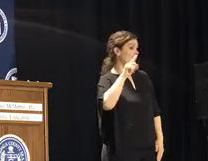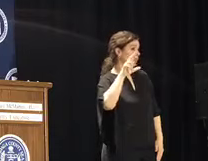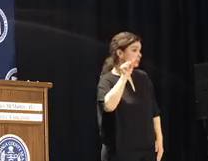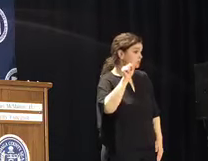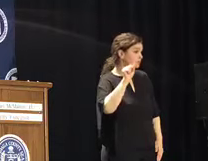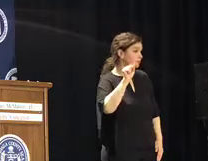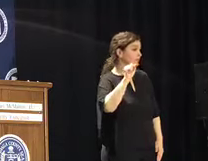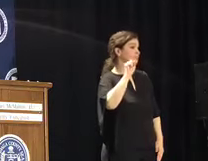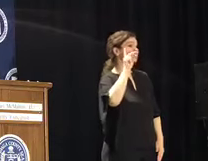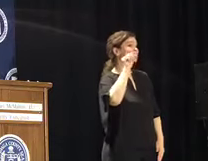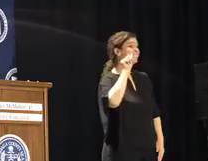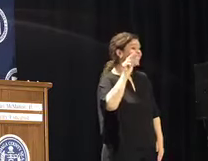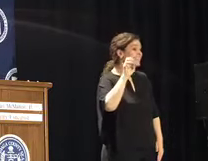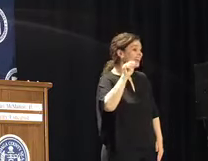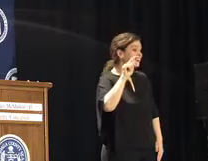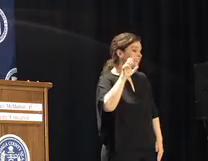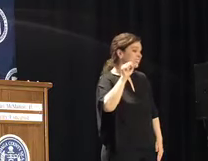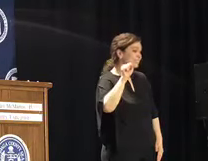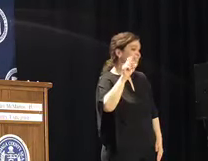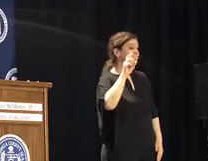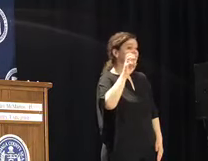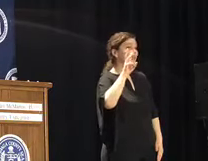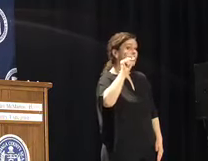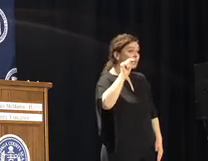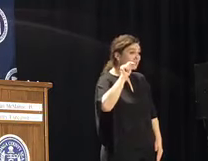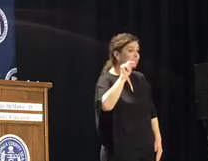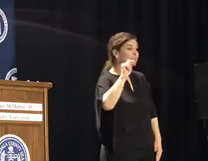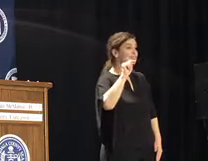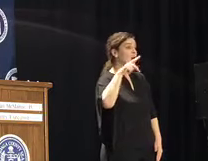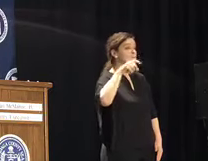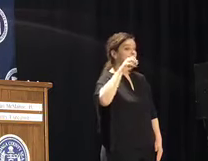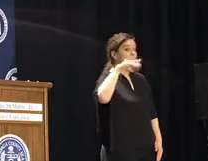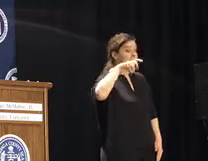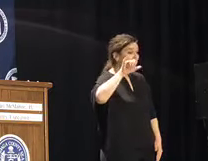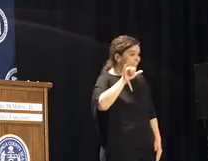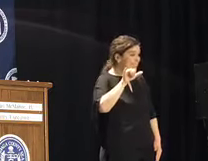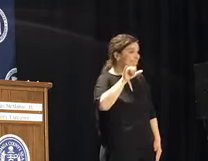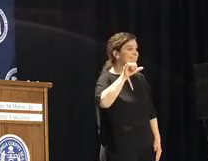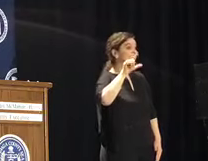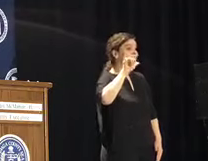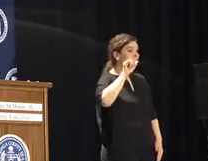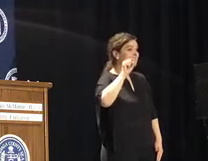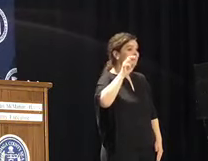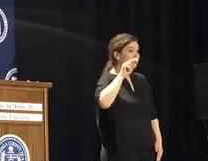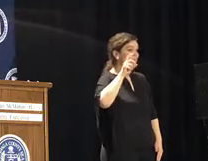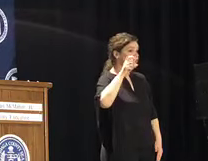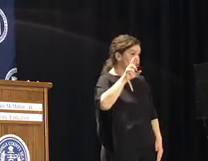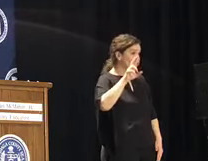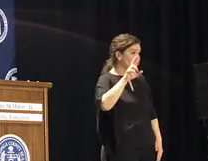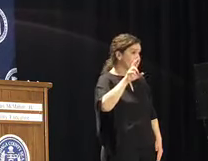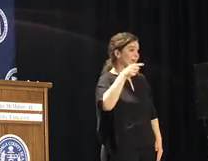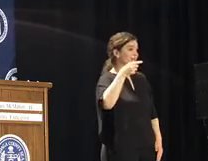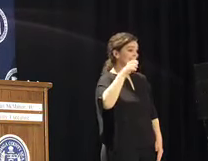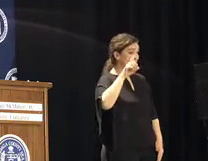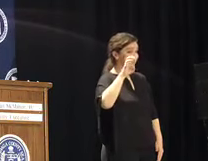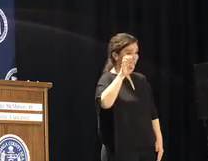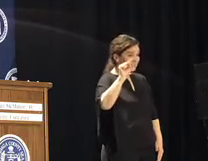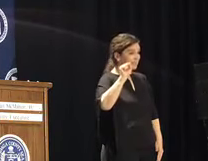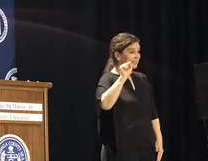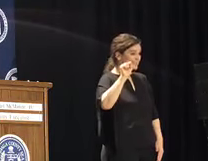4, DeWitt 4, Pompey 4, Lysander 3, Geddes 1, Lafayette